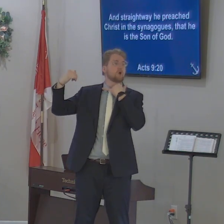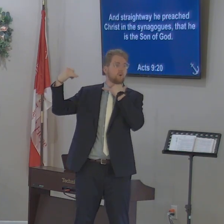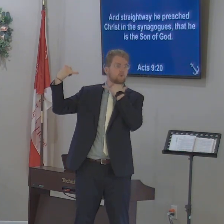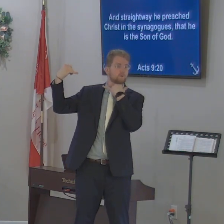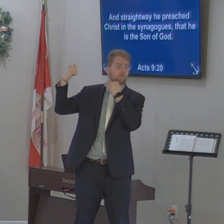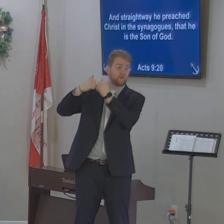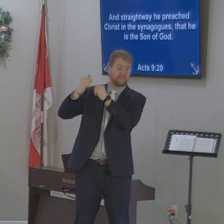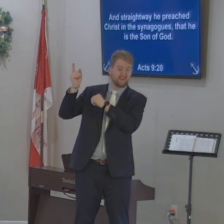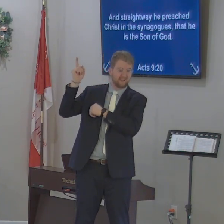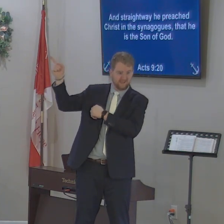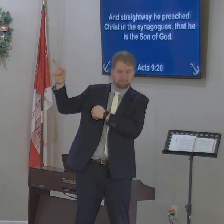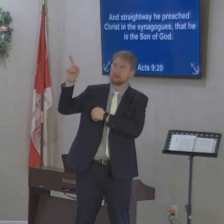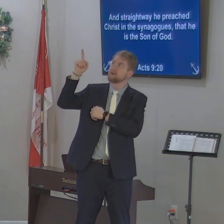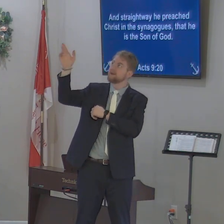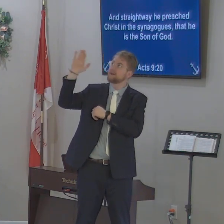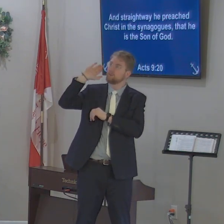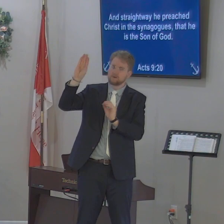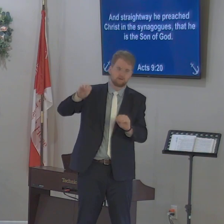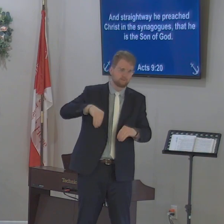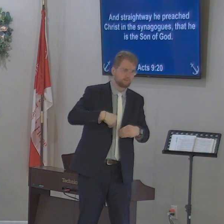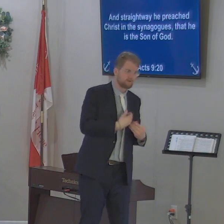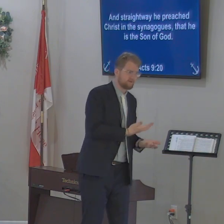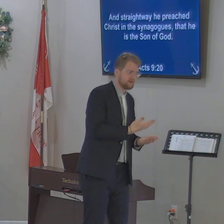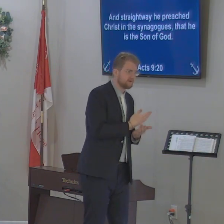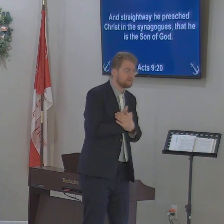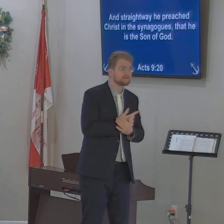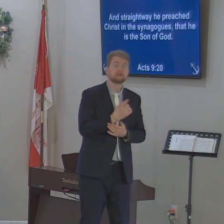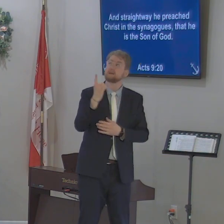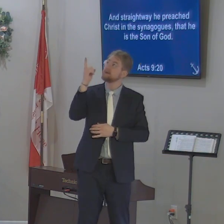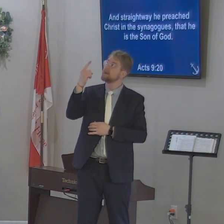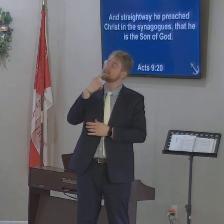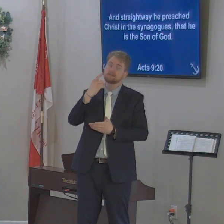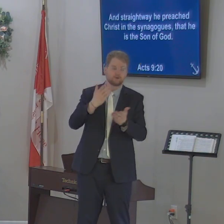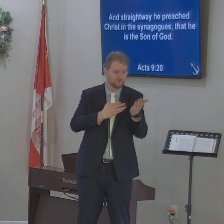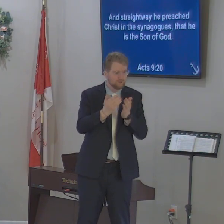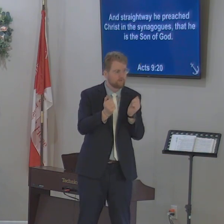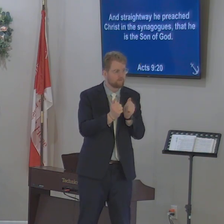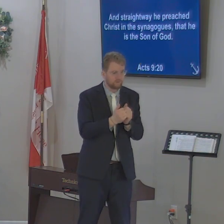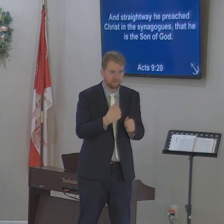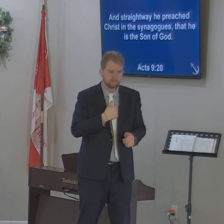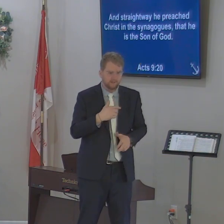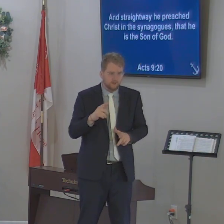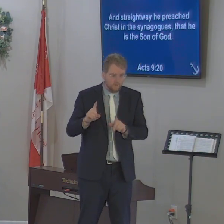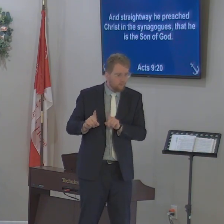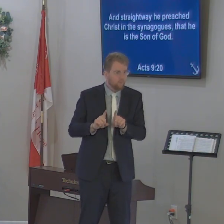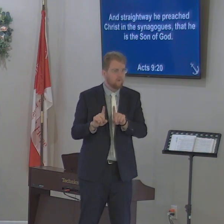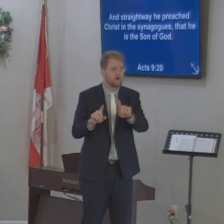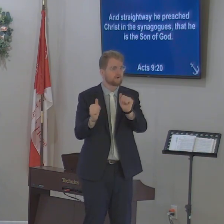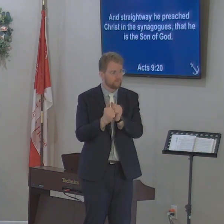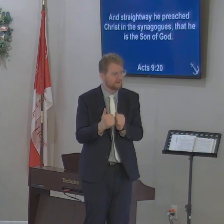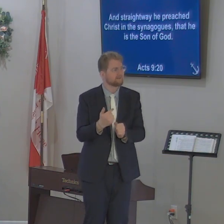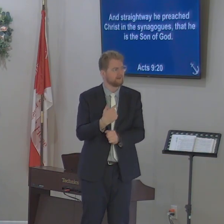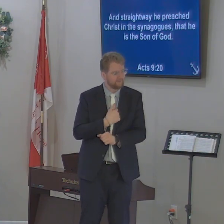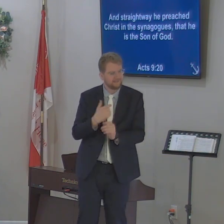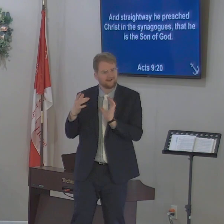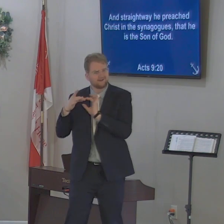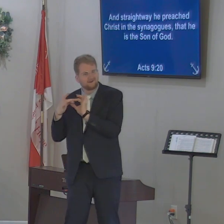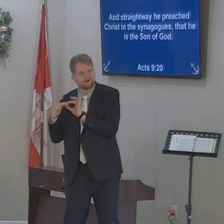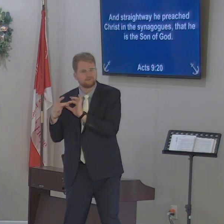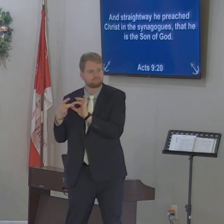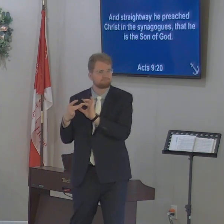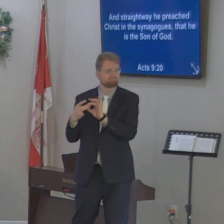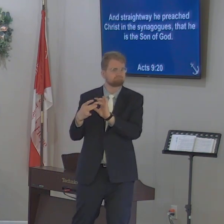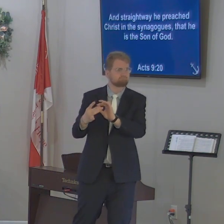rest. You know what Jesus is saying? Serve with me. Walk with me. Believe me. Let me be the leader in your